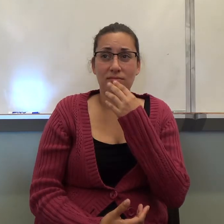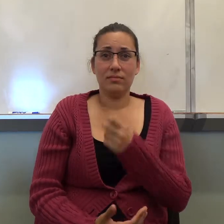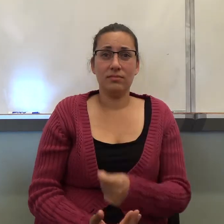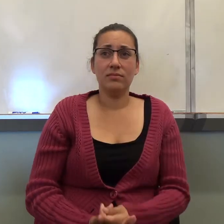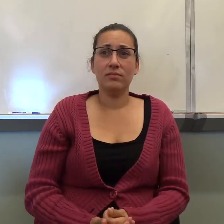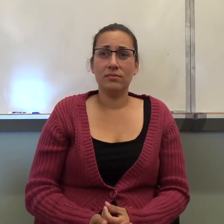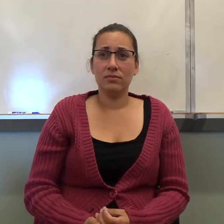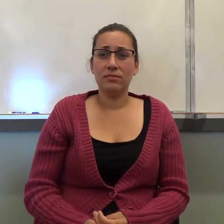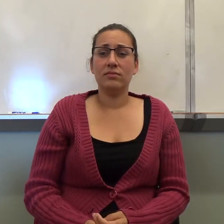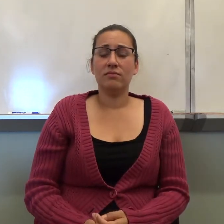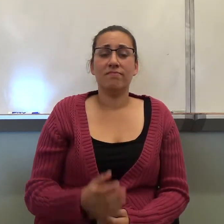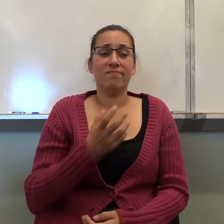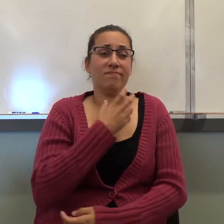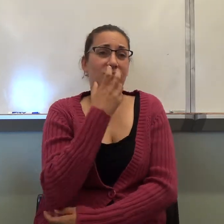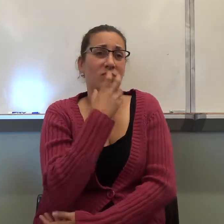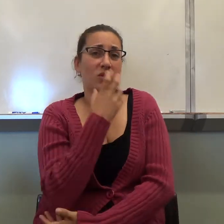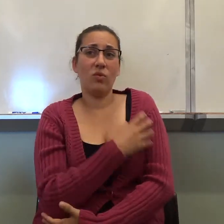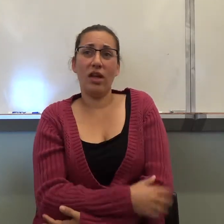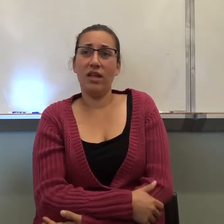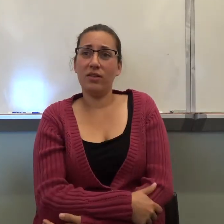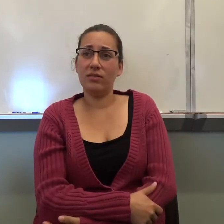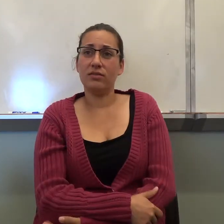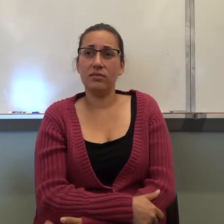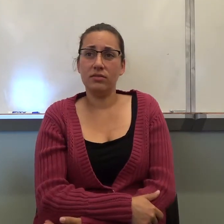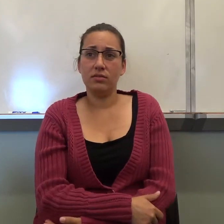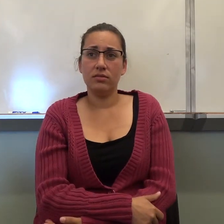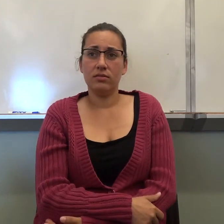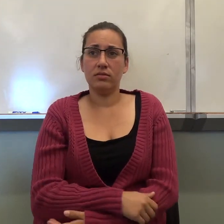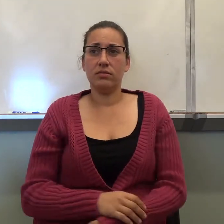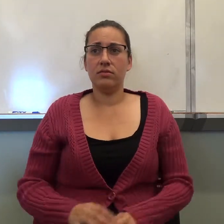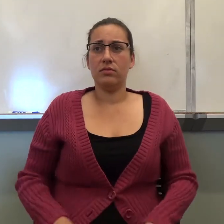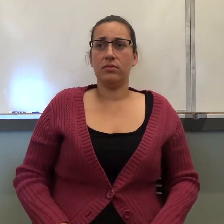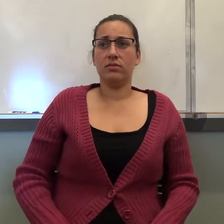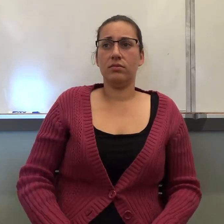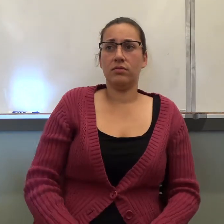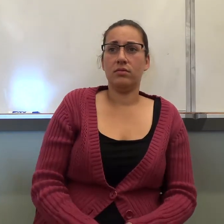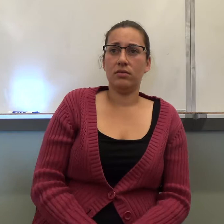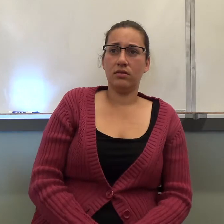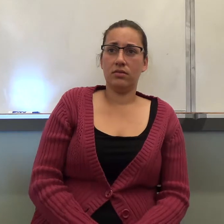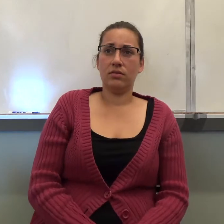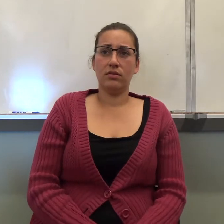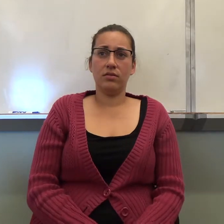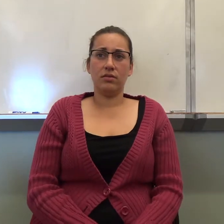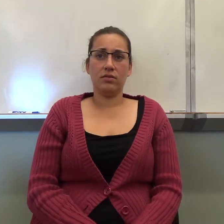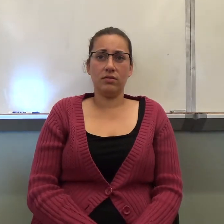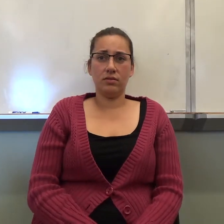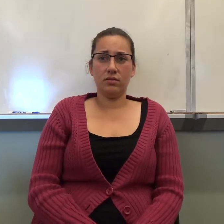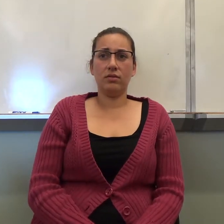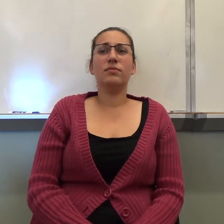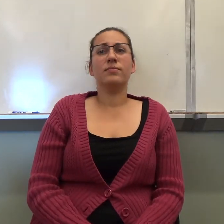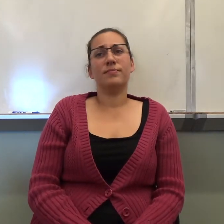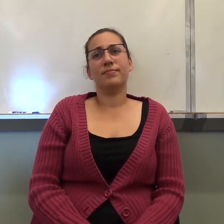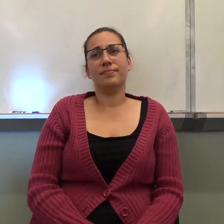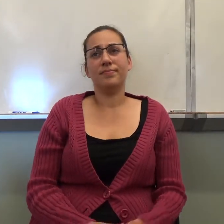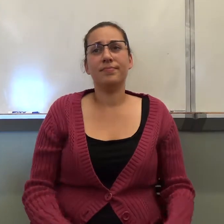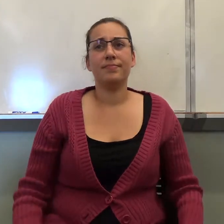this plus minus problem. That would be a poor way to leave it. So what we say is, okay, I can get rid of that